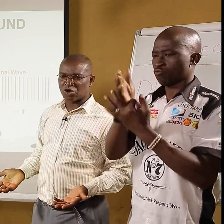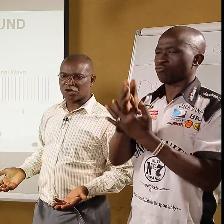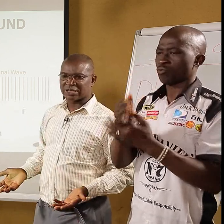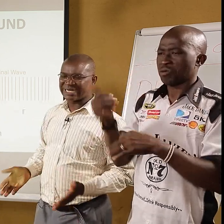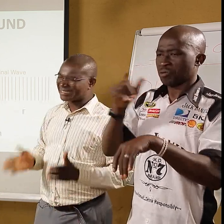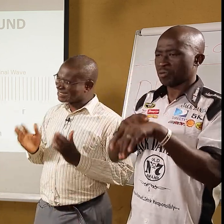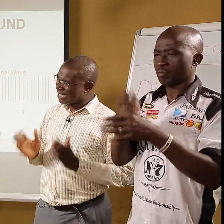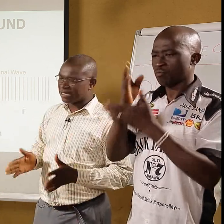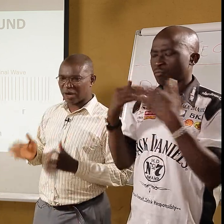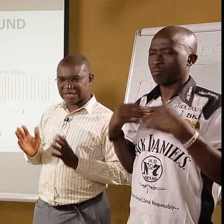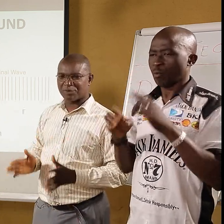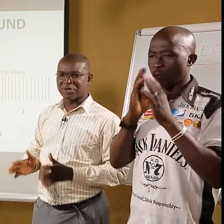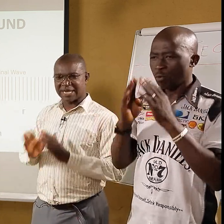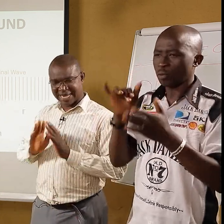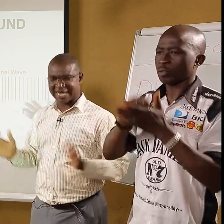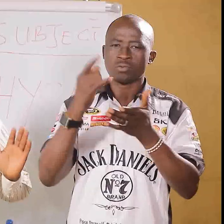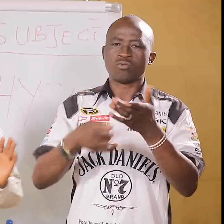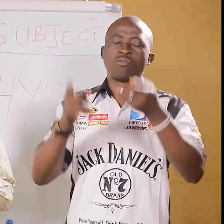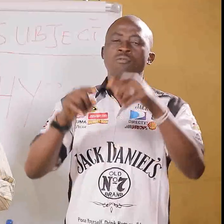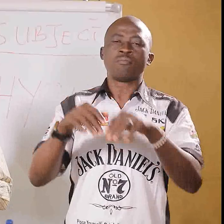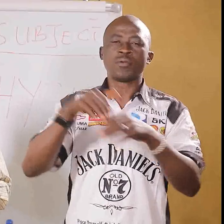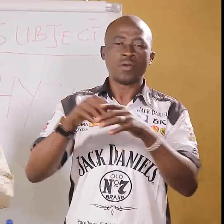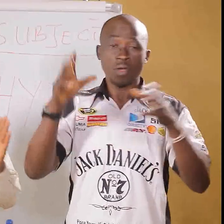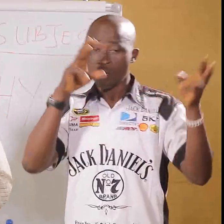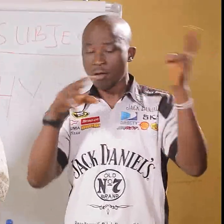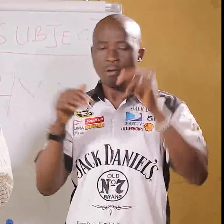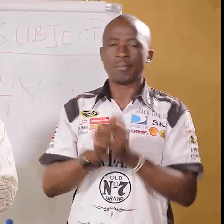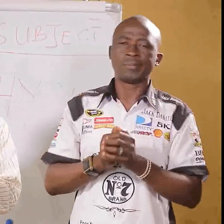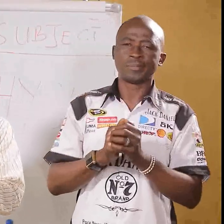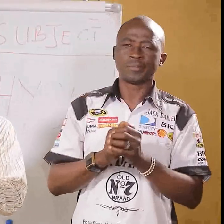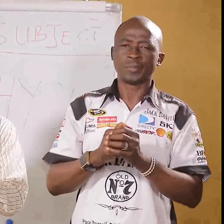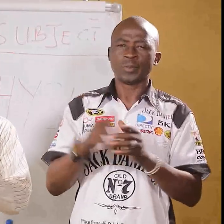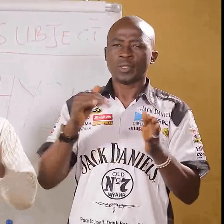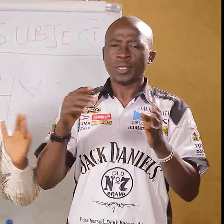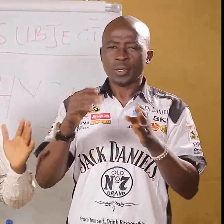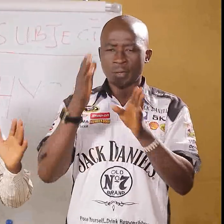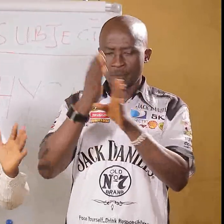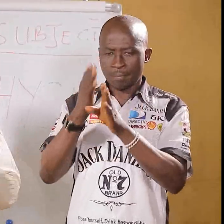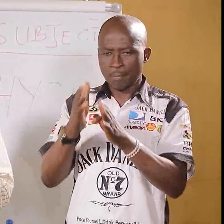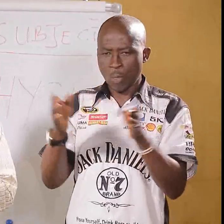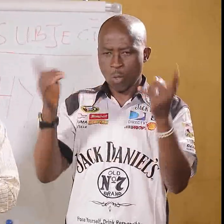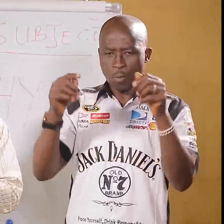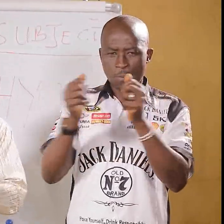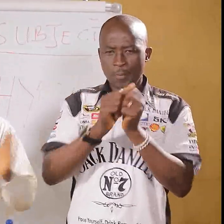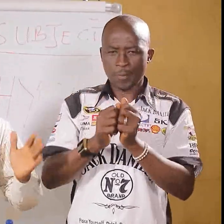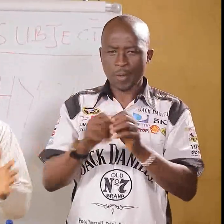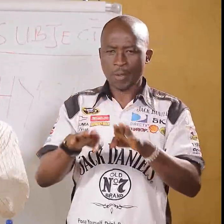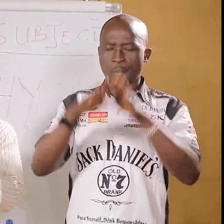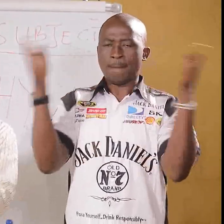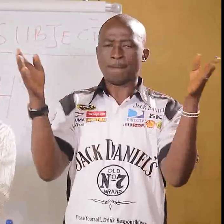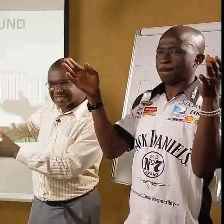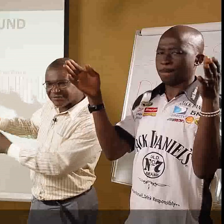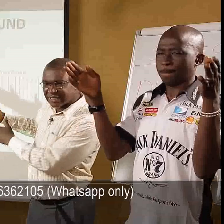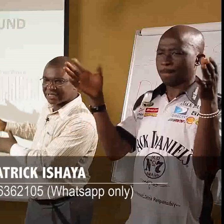somebody talks, that is exactly what happened in air. The layers come together, expand, come together again, expand,